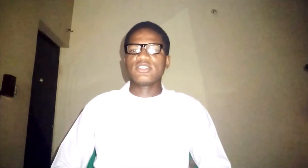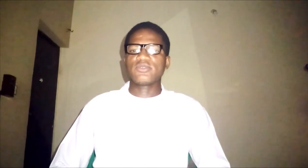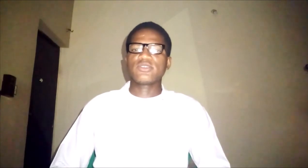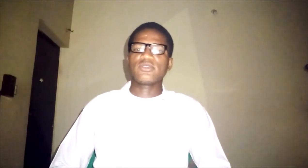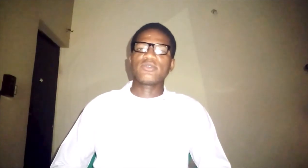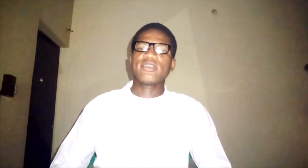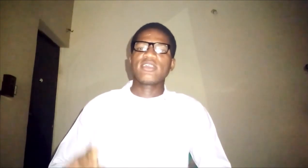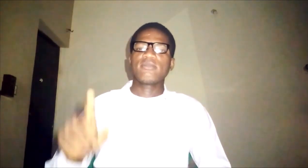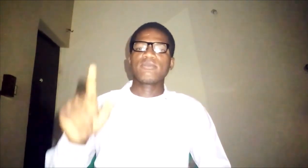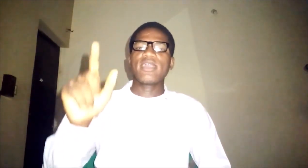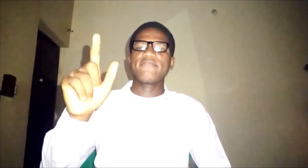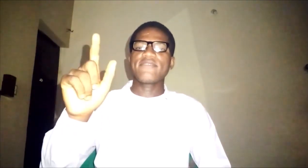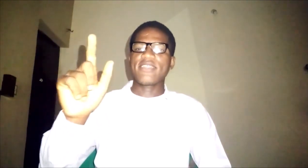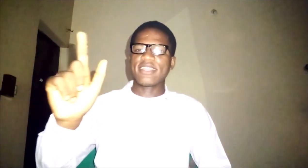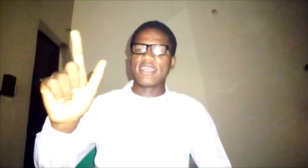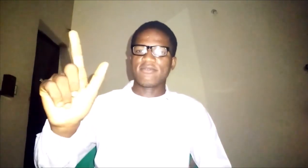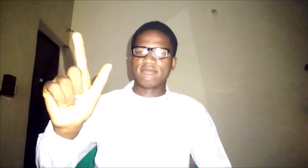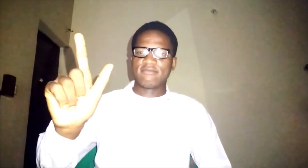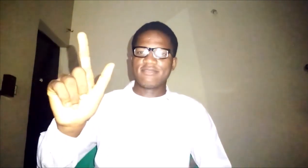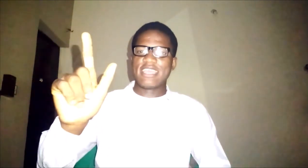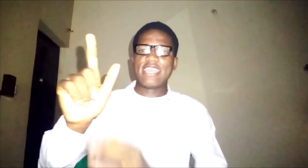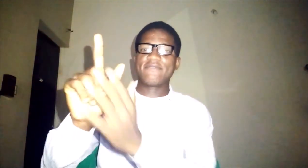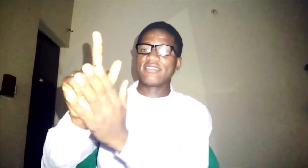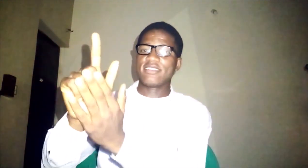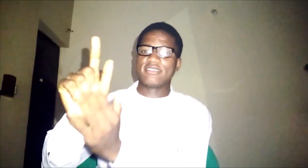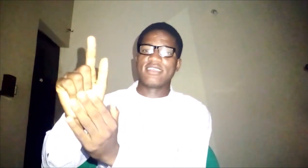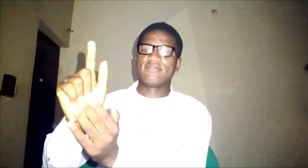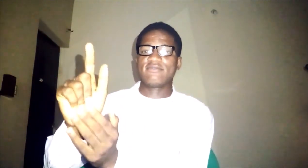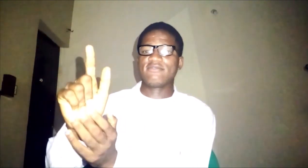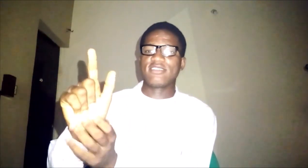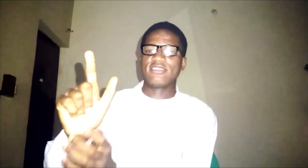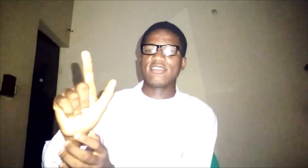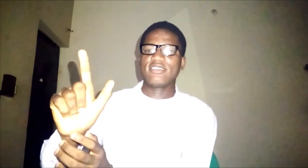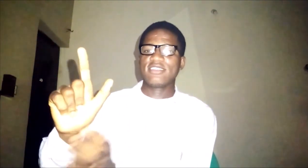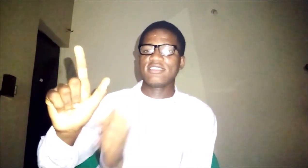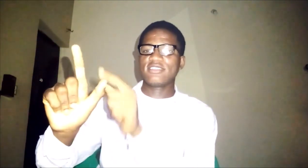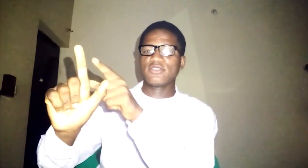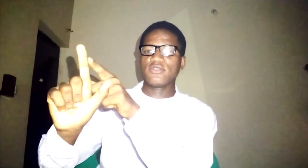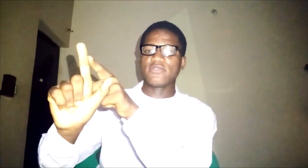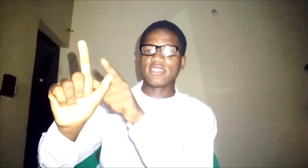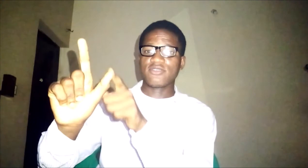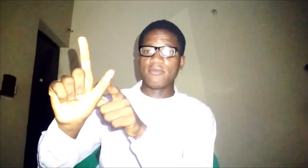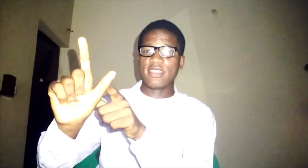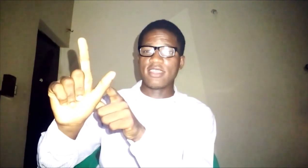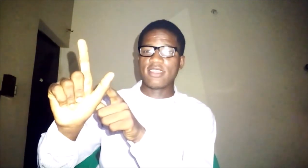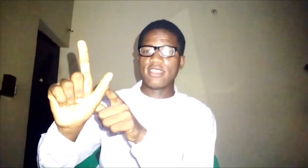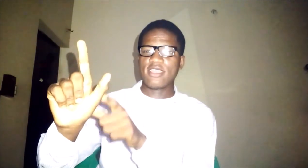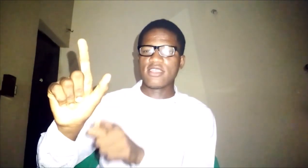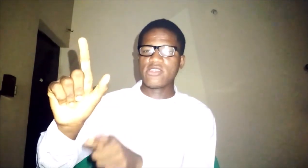though. So put everything down. Everything is down. Okay. These 2 fingers remaining. Curve